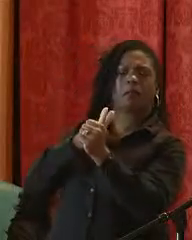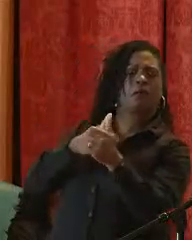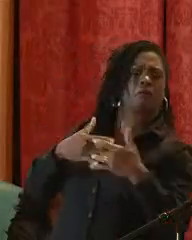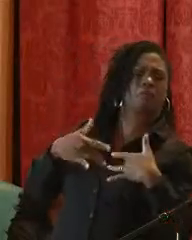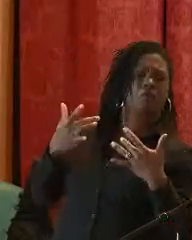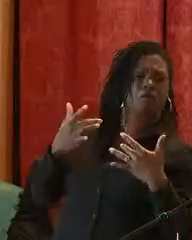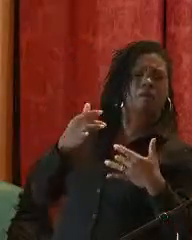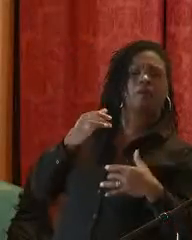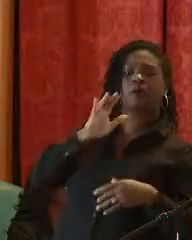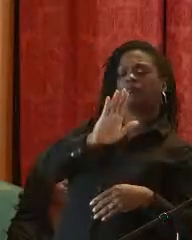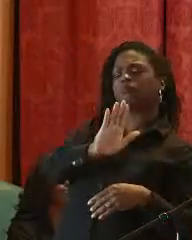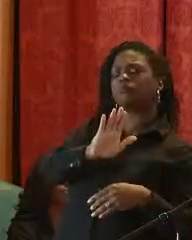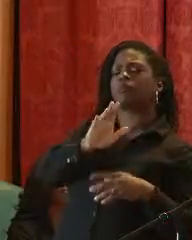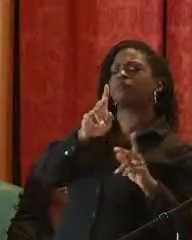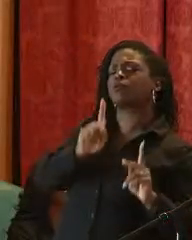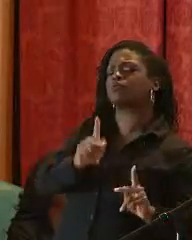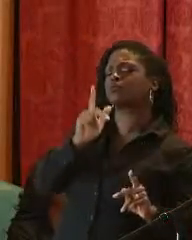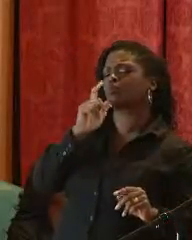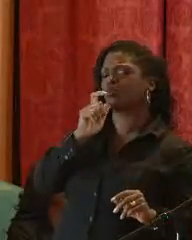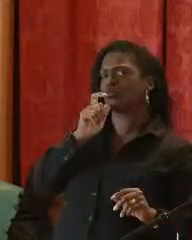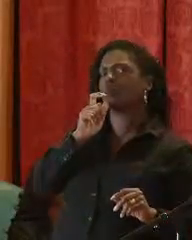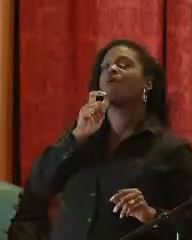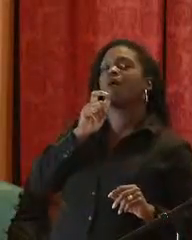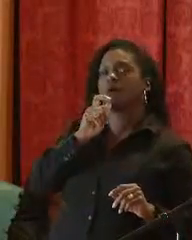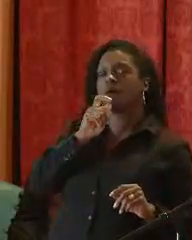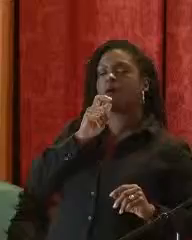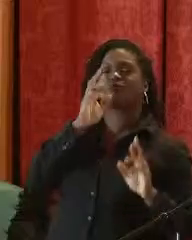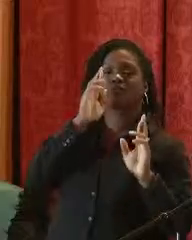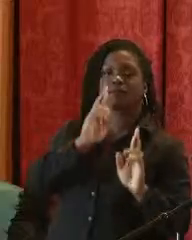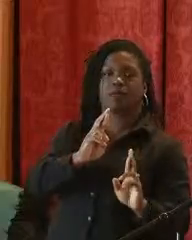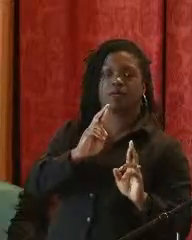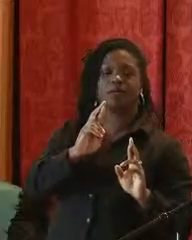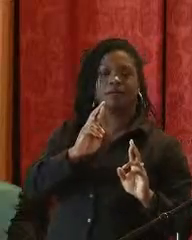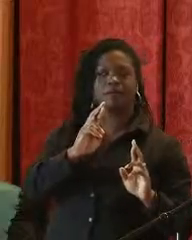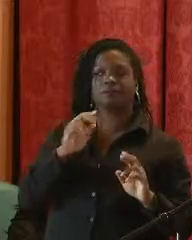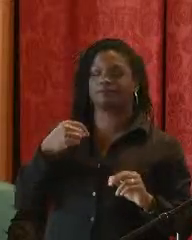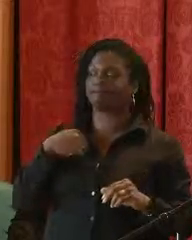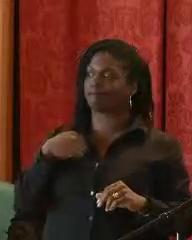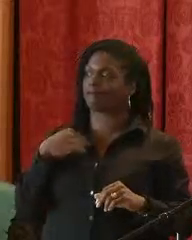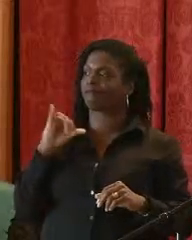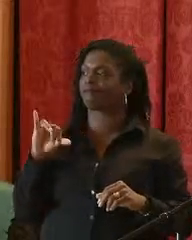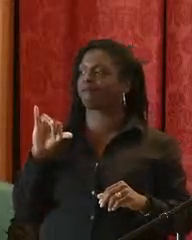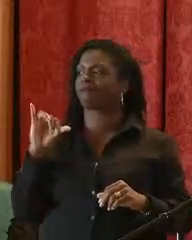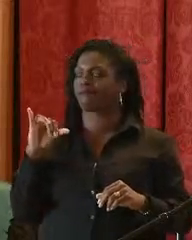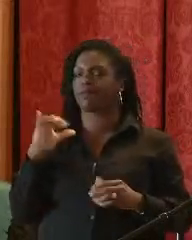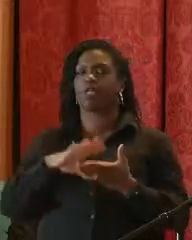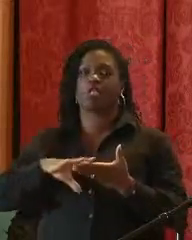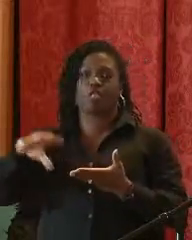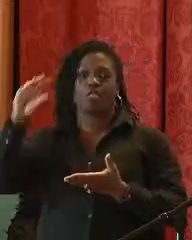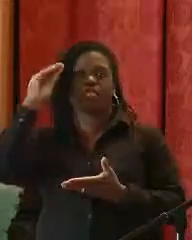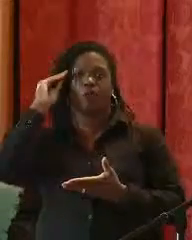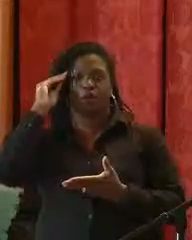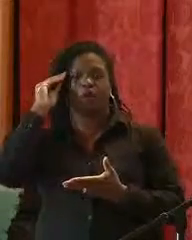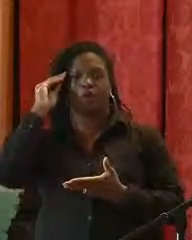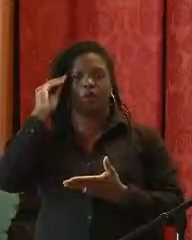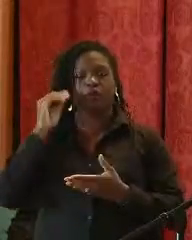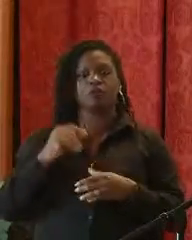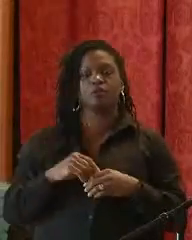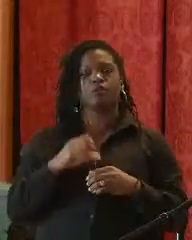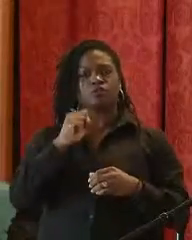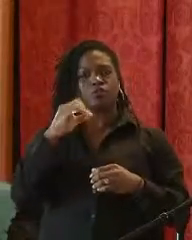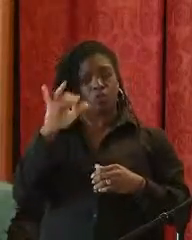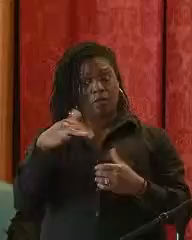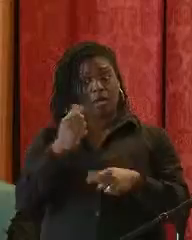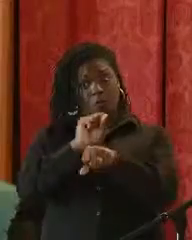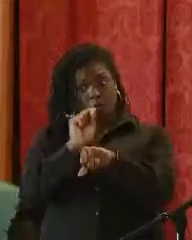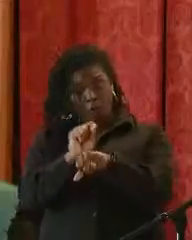quality, Charlie has a wonderful talent to inspire people to work towards consensus, just as long as they have the